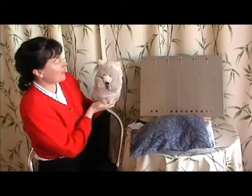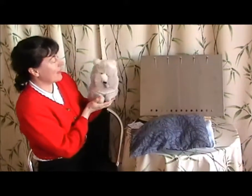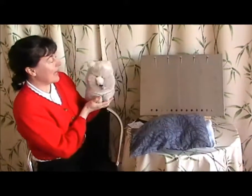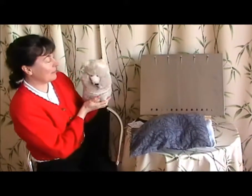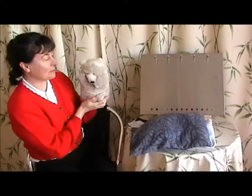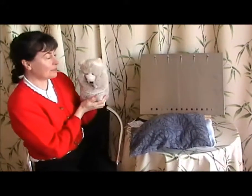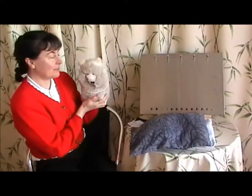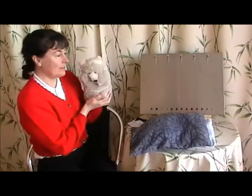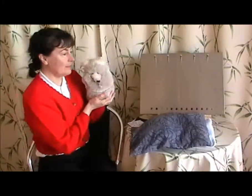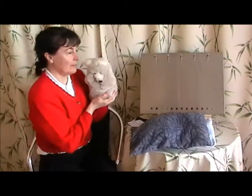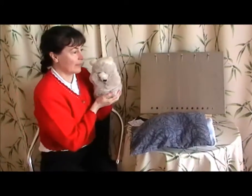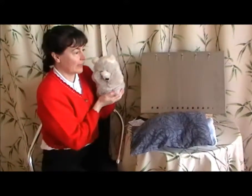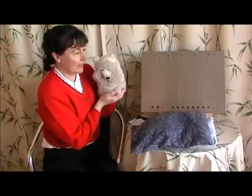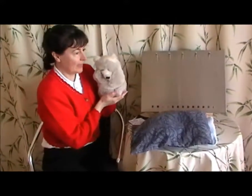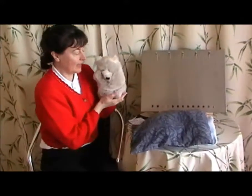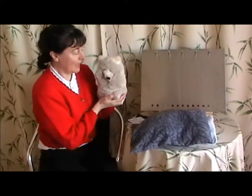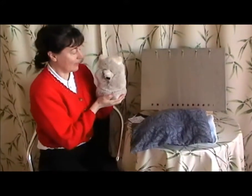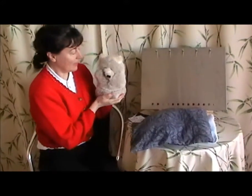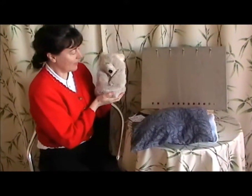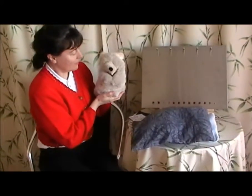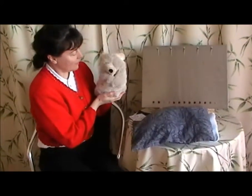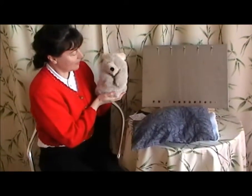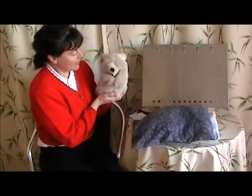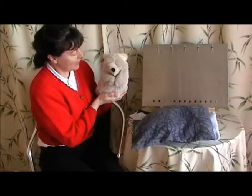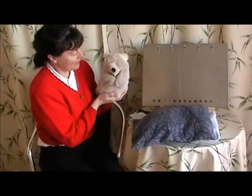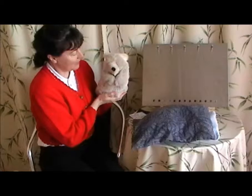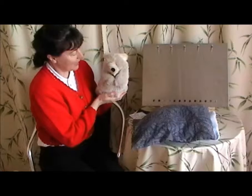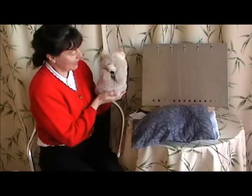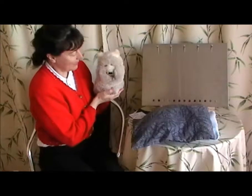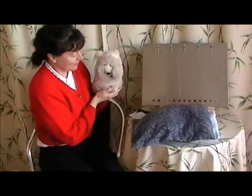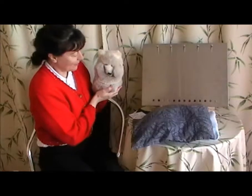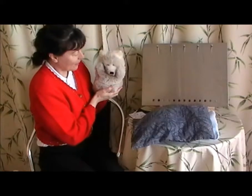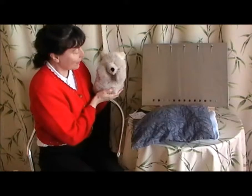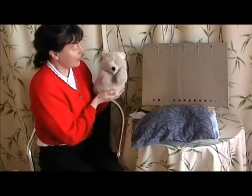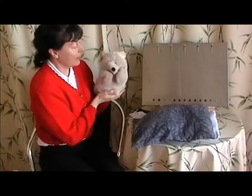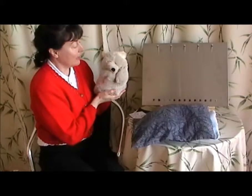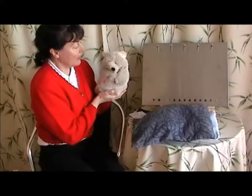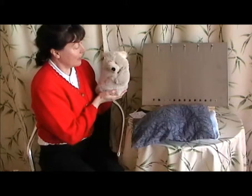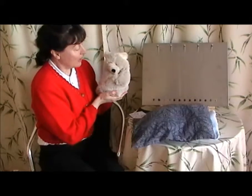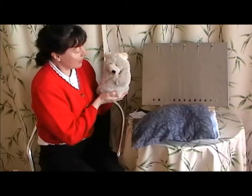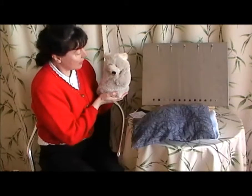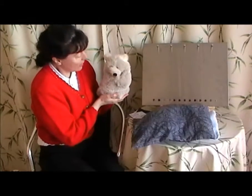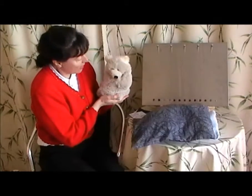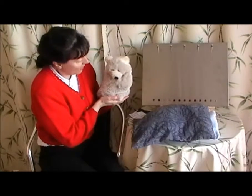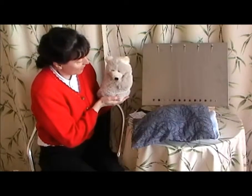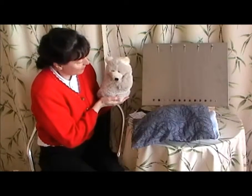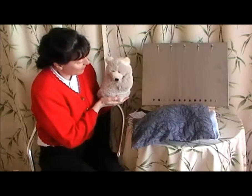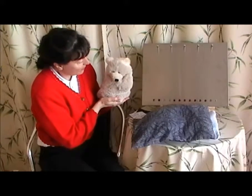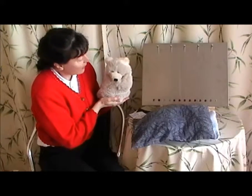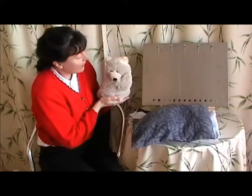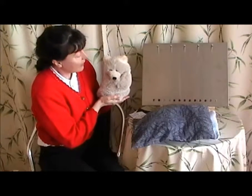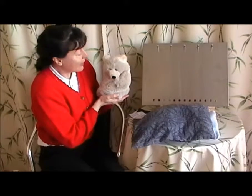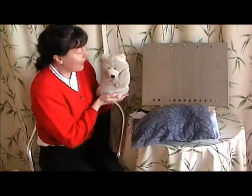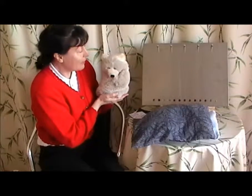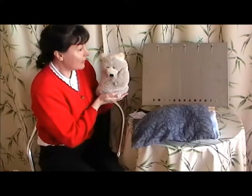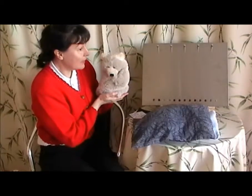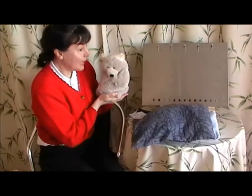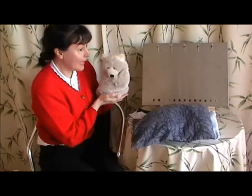Now, let's sit comfortably, yes? Long ago, there was a